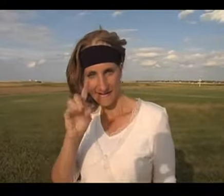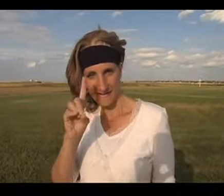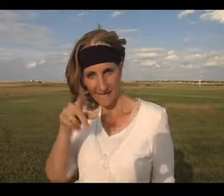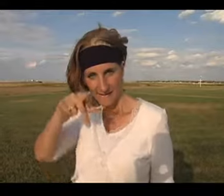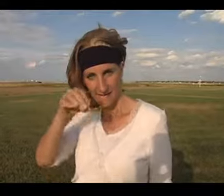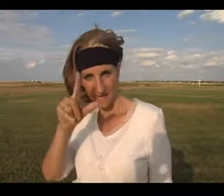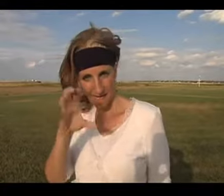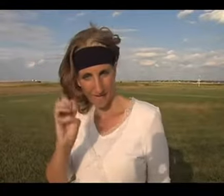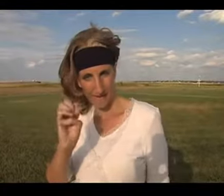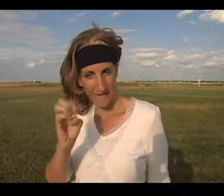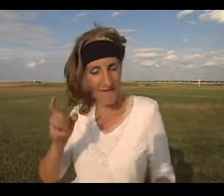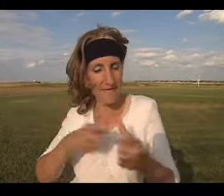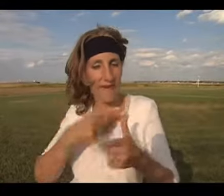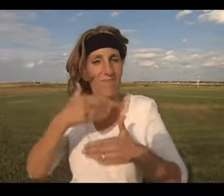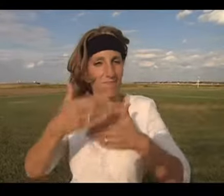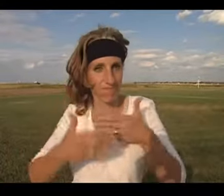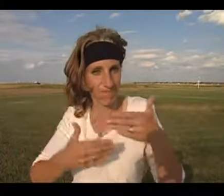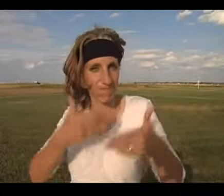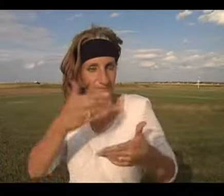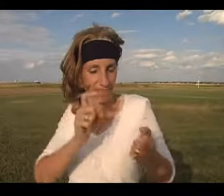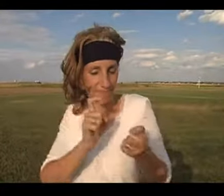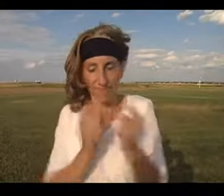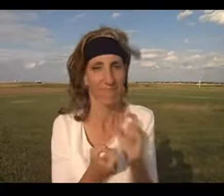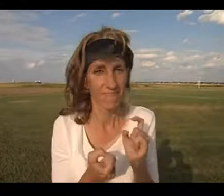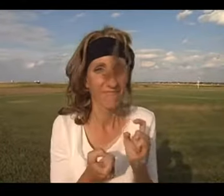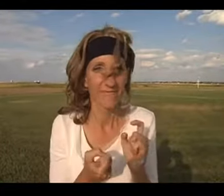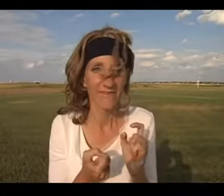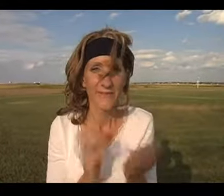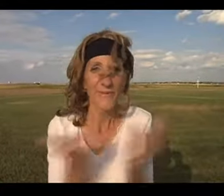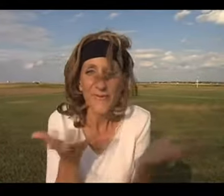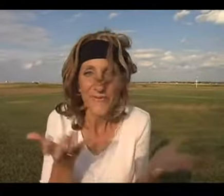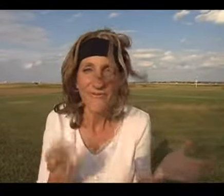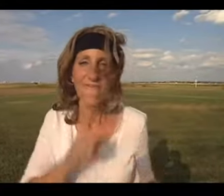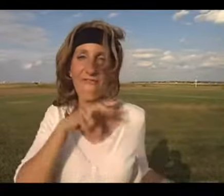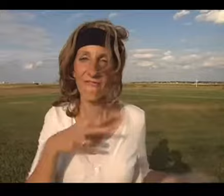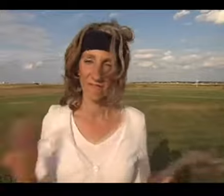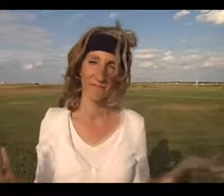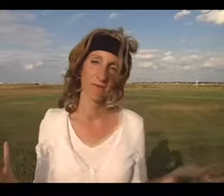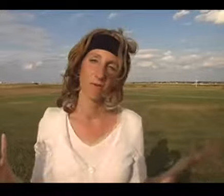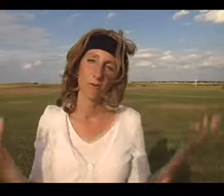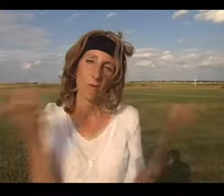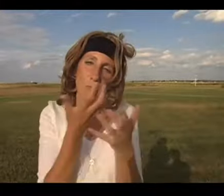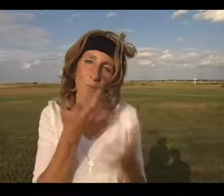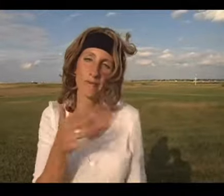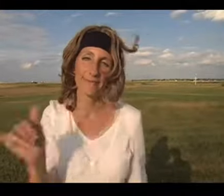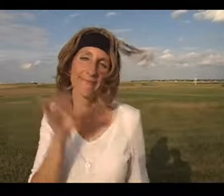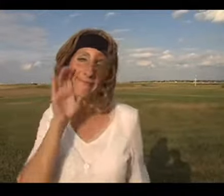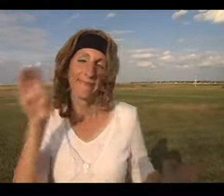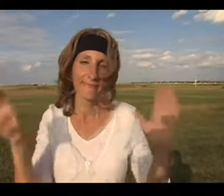tadpole. And then as time went on, it changed. And it became what? A frog. Wow. And the same